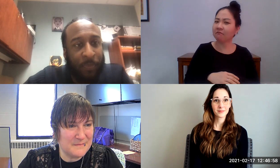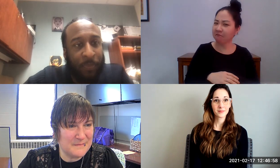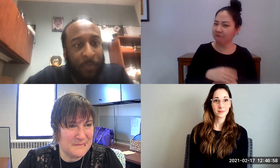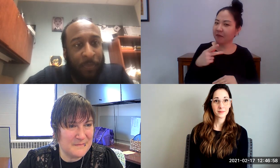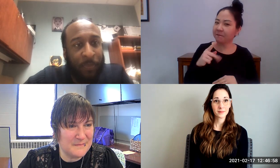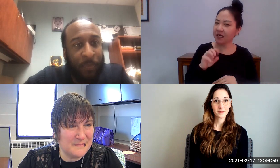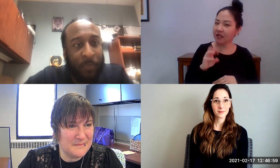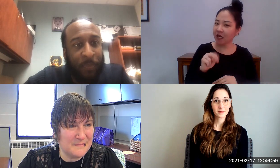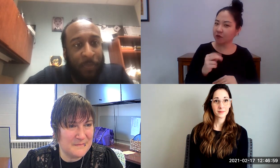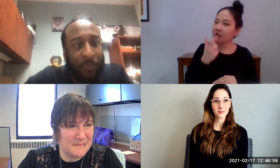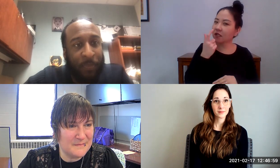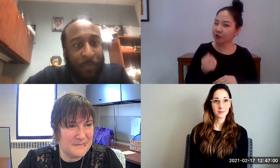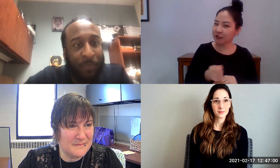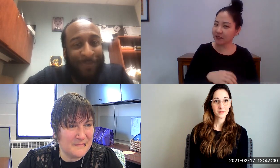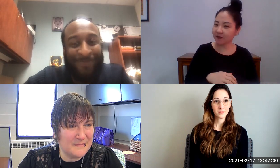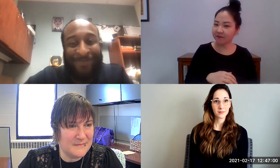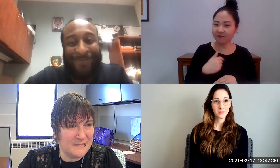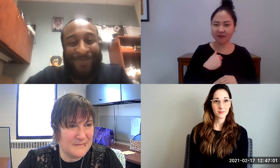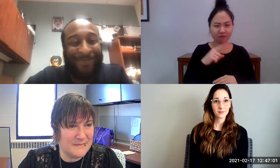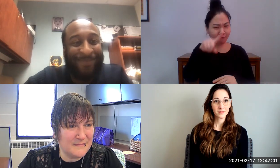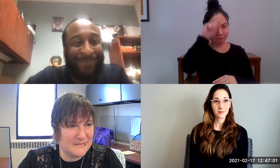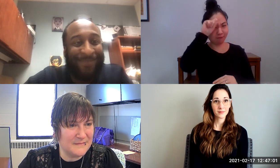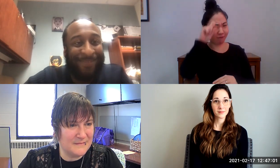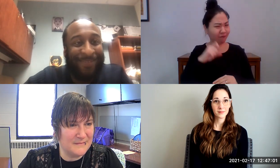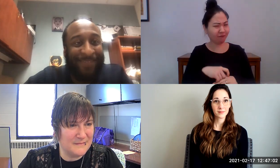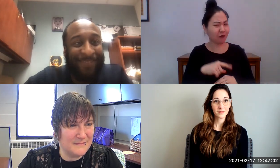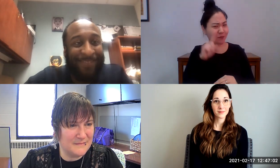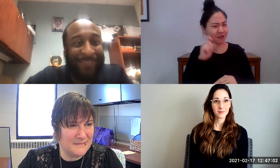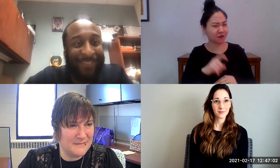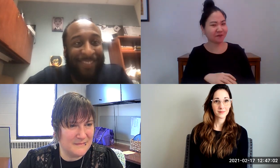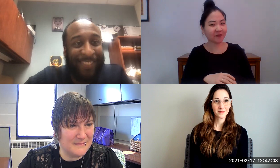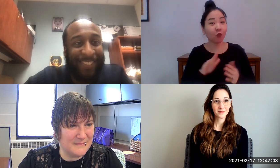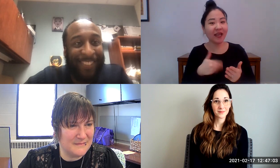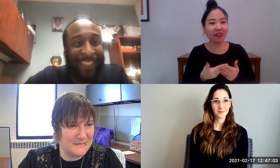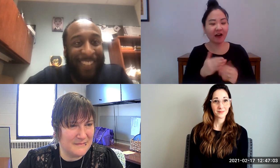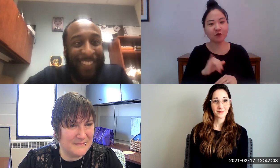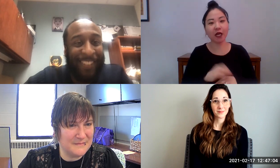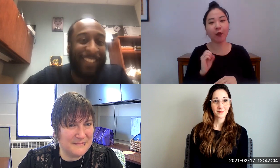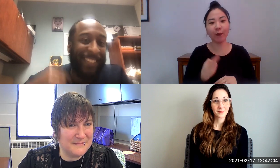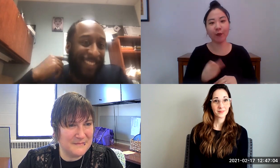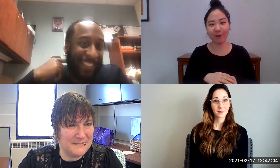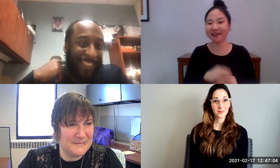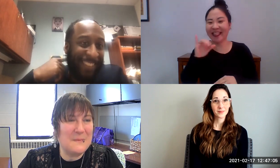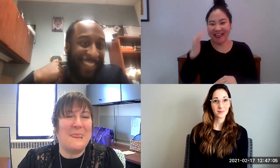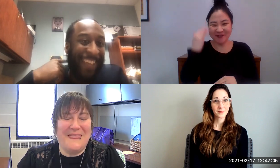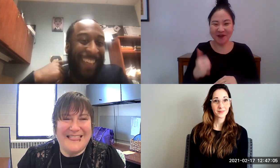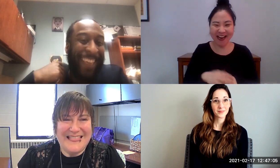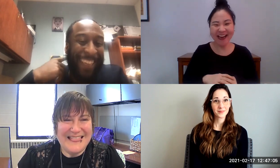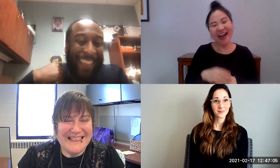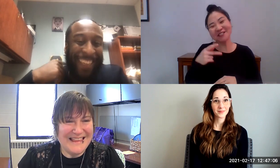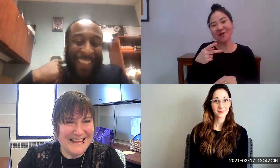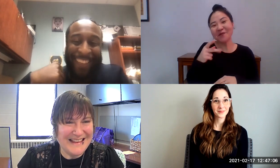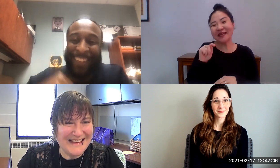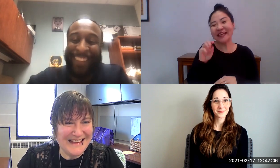said, P-Town, interesting. I was puzzled. We get there and I was like, oh.